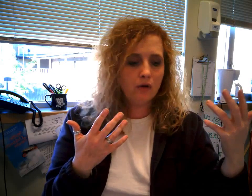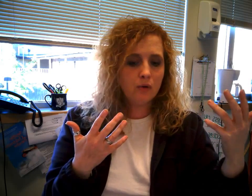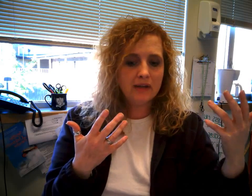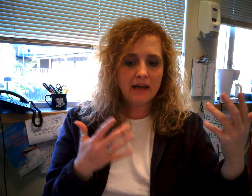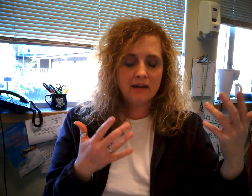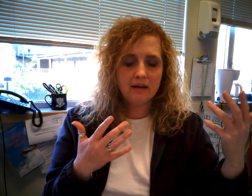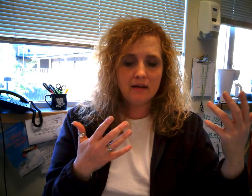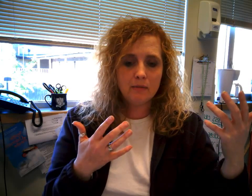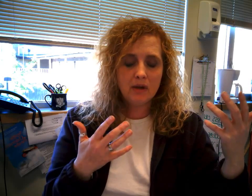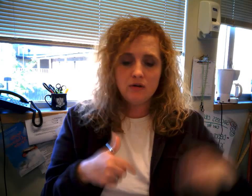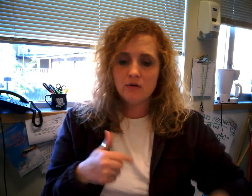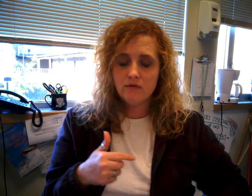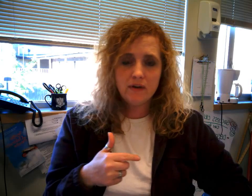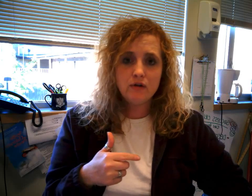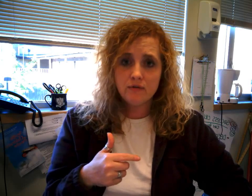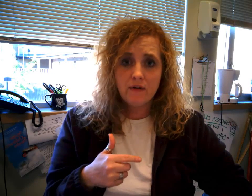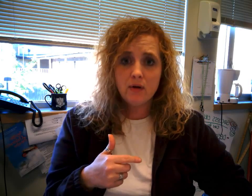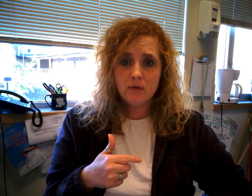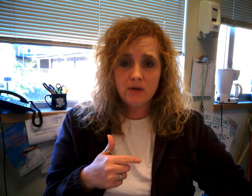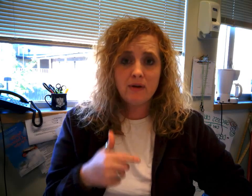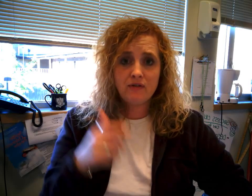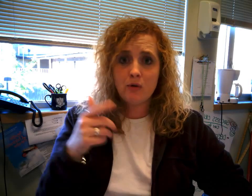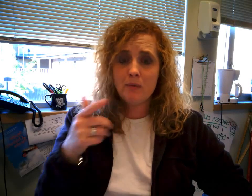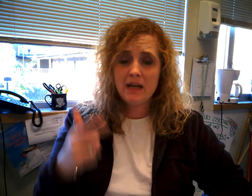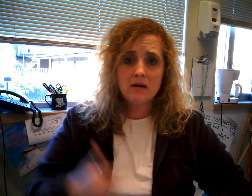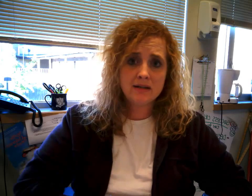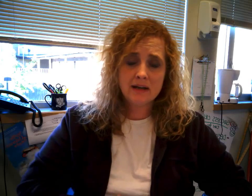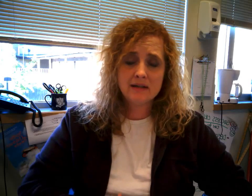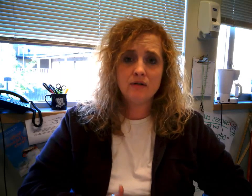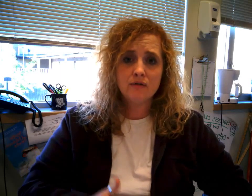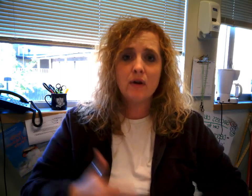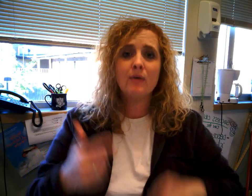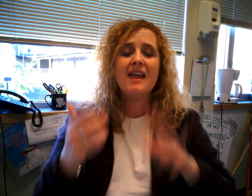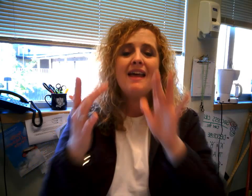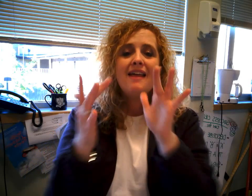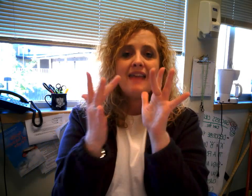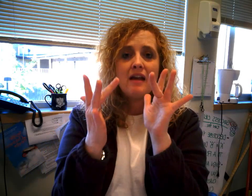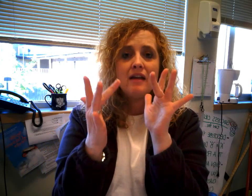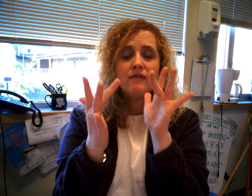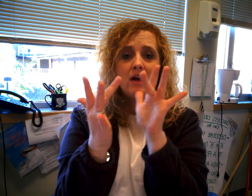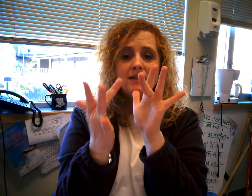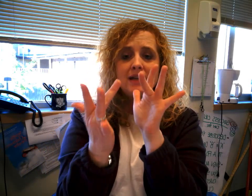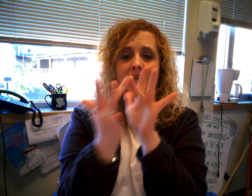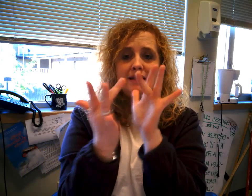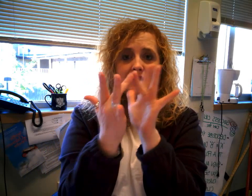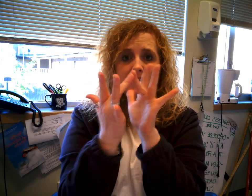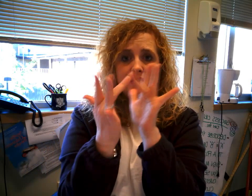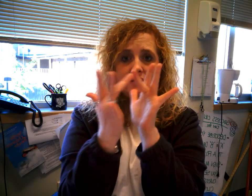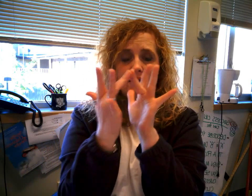like somebody was walking. It's more of a physical awkward. And that's two threes. Awkward.